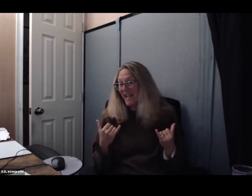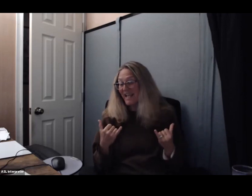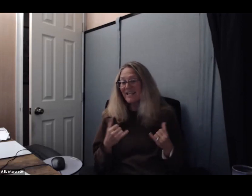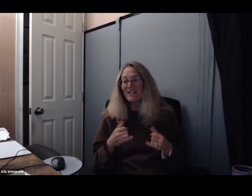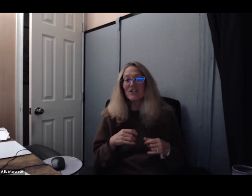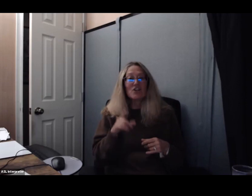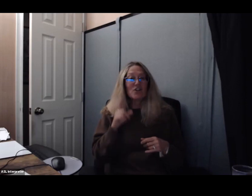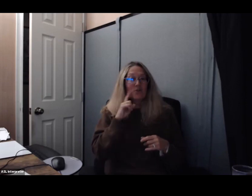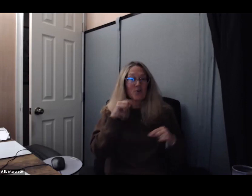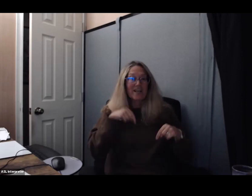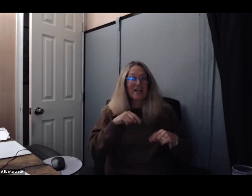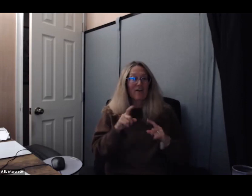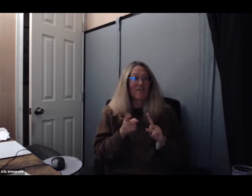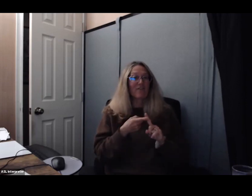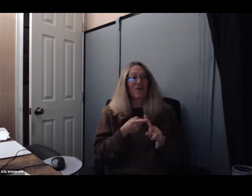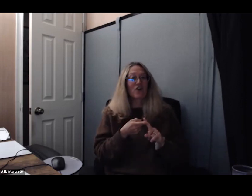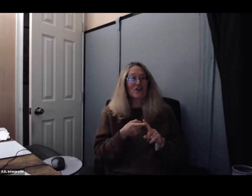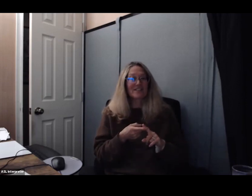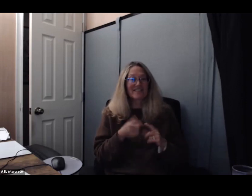you heard it here first.